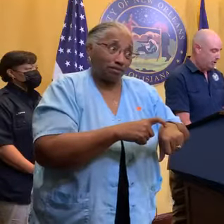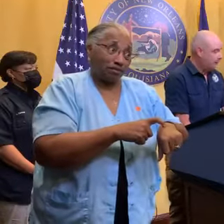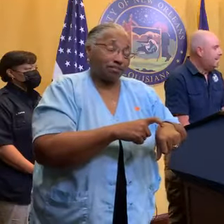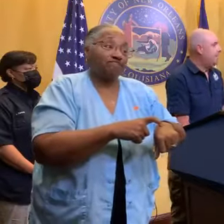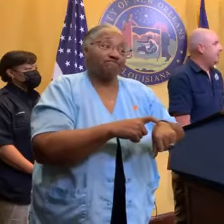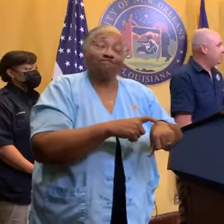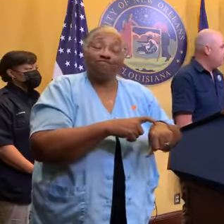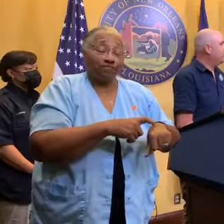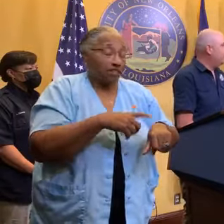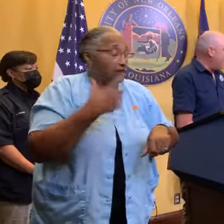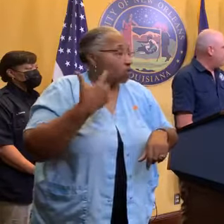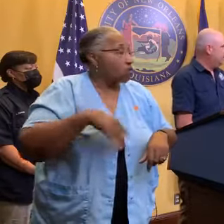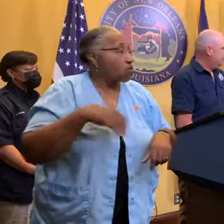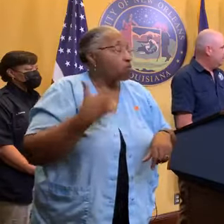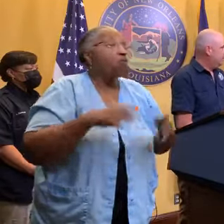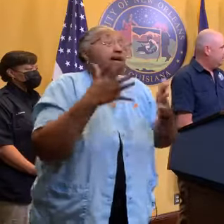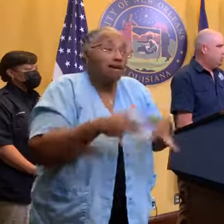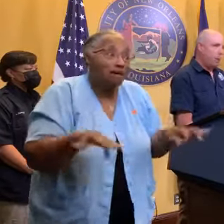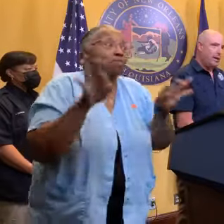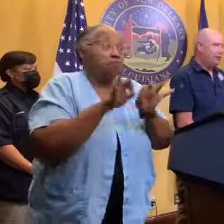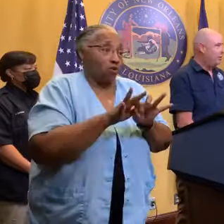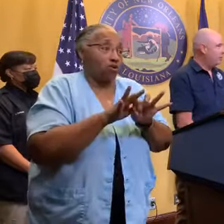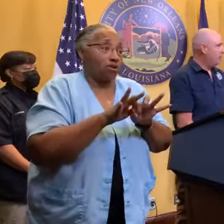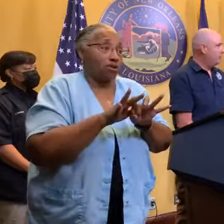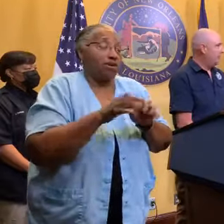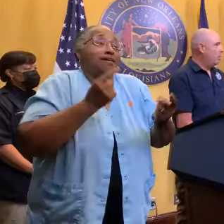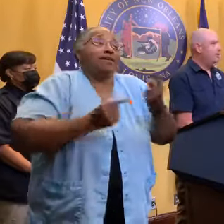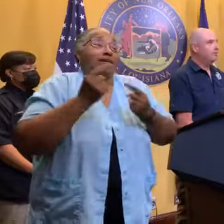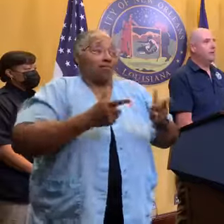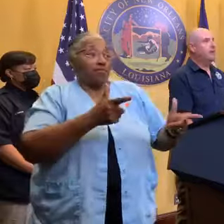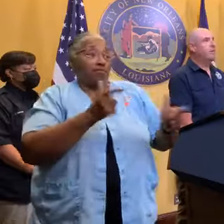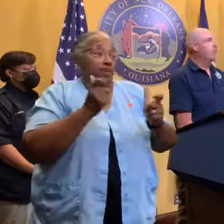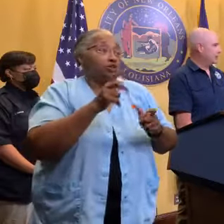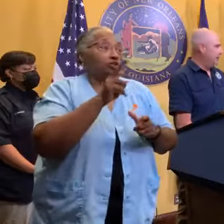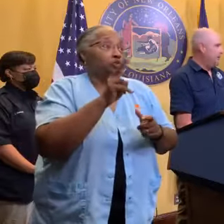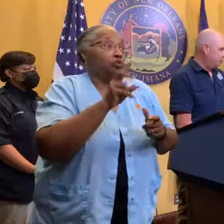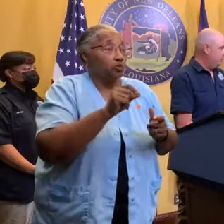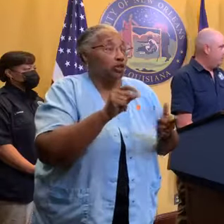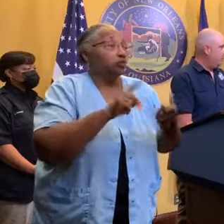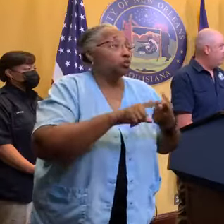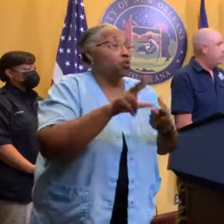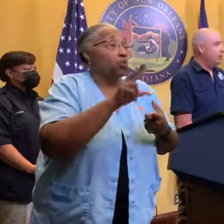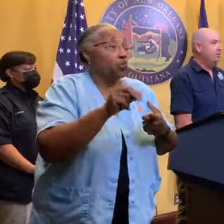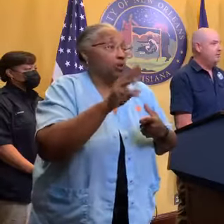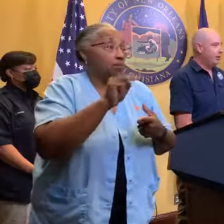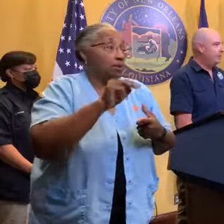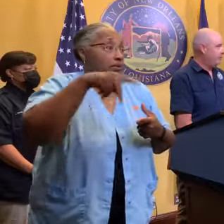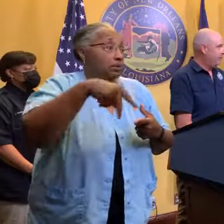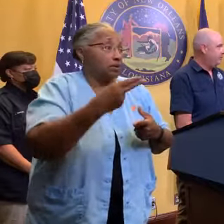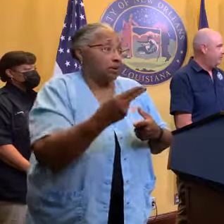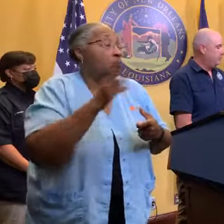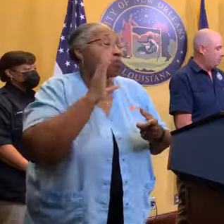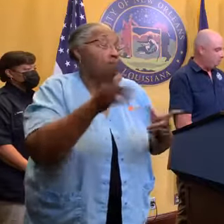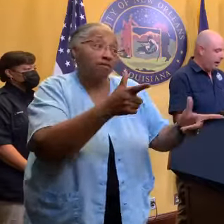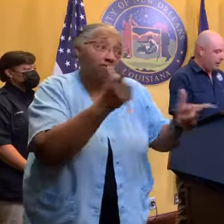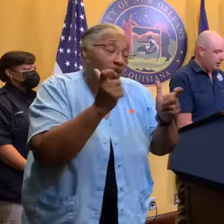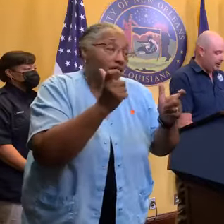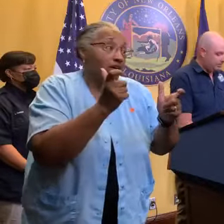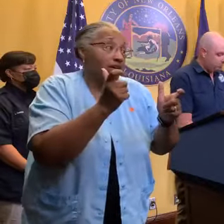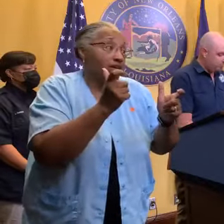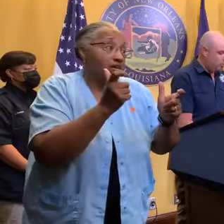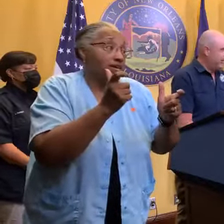Look, it's moving fast. 20 to 30 miles an hour, this is like a front coming through here. It's going to be very fast. But what